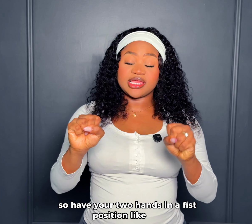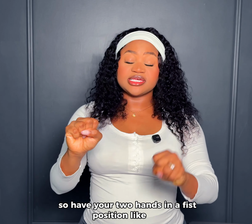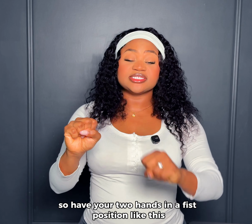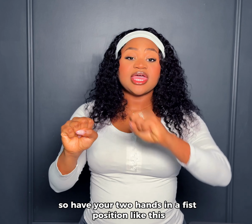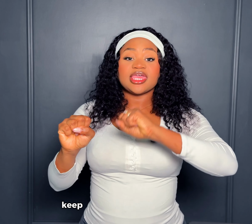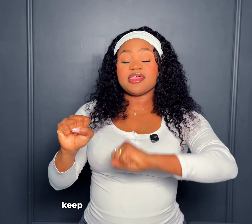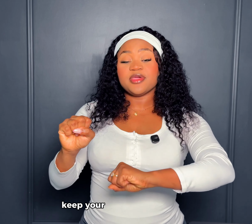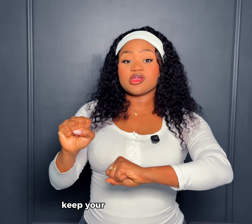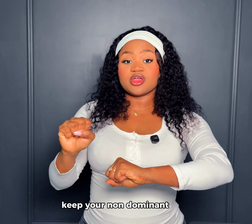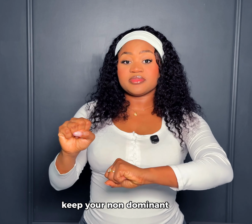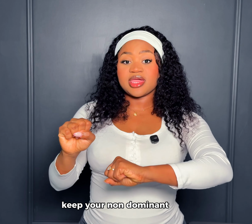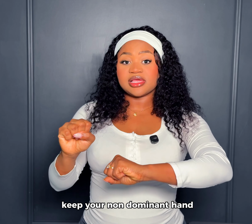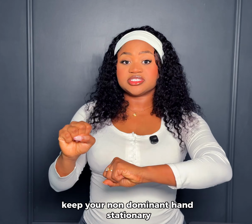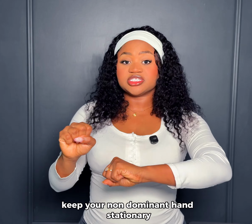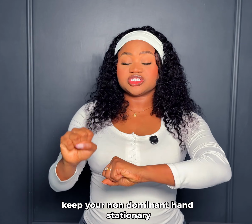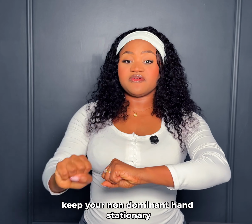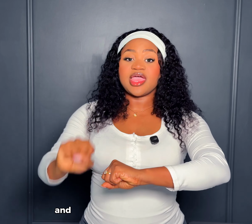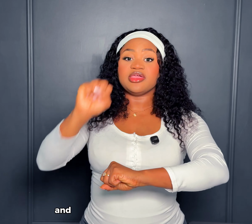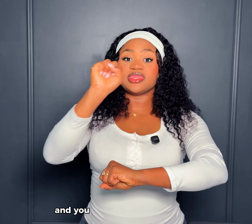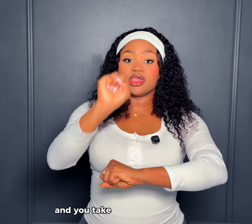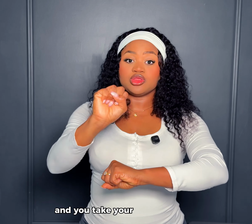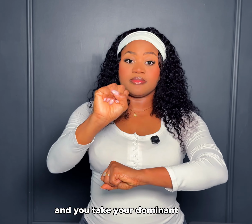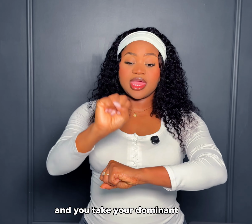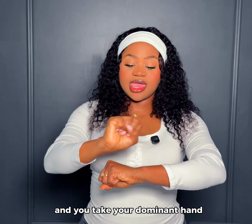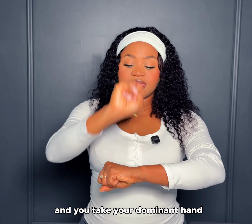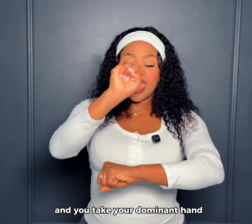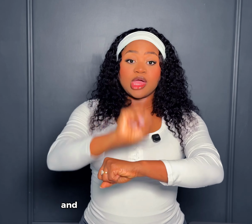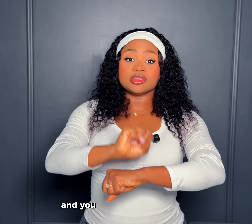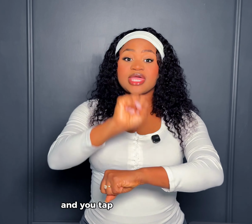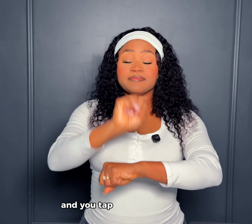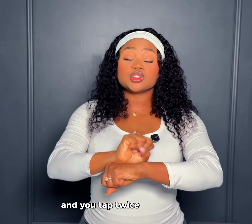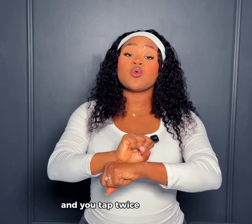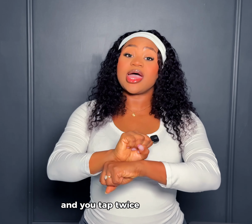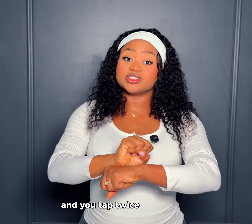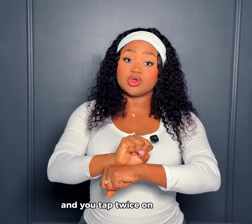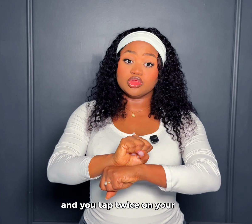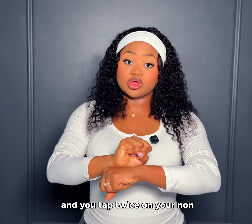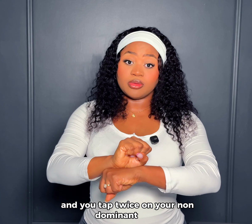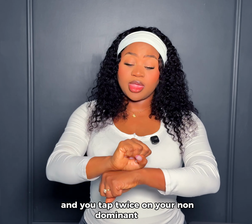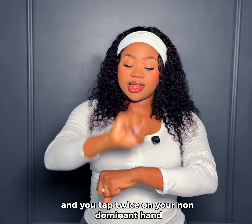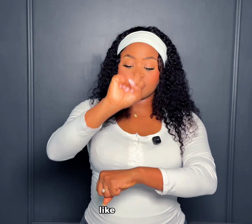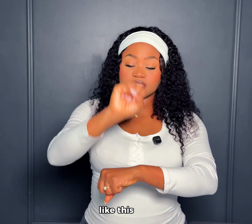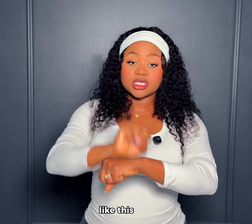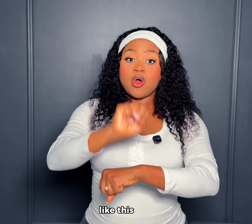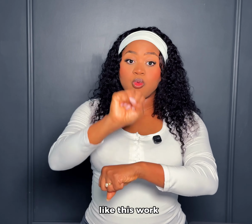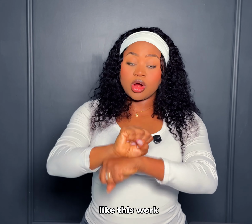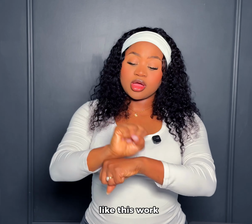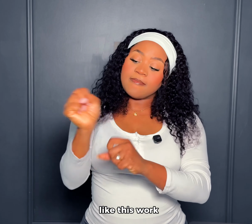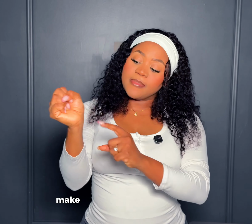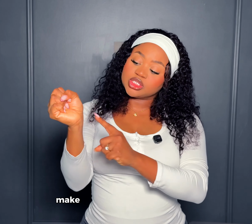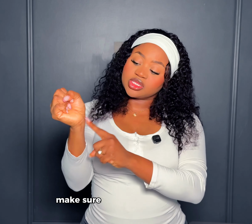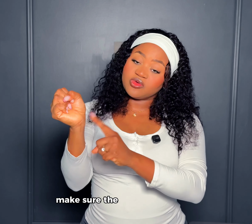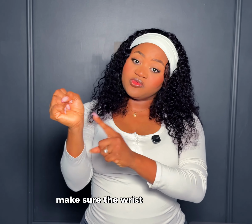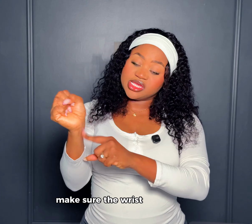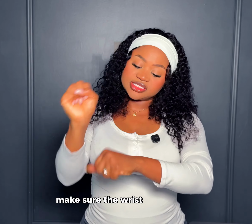this. Keep your non-dominant hand stationary and you take your dominant hand and you tap twice on your non-dominant hand like this. Work. Make sure the wrist